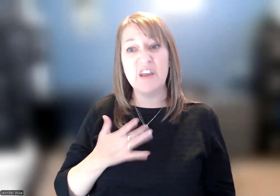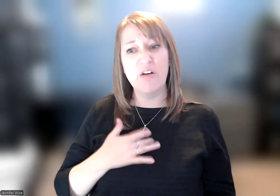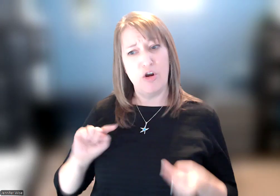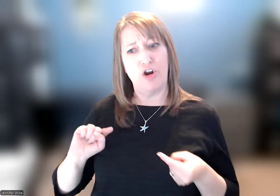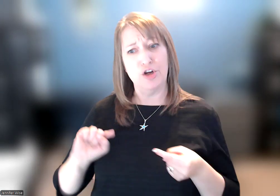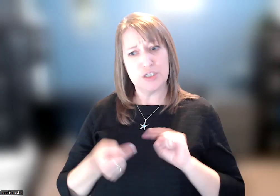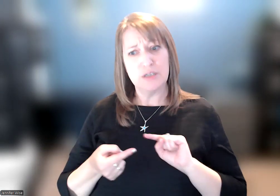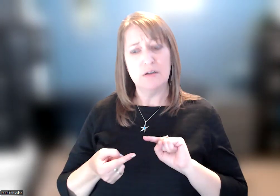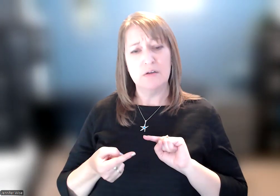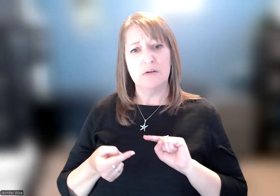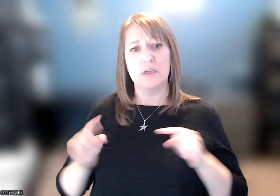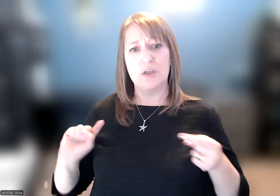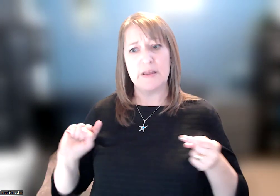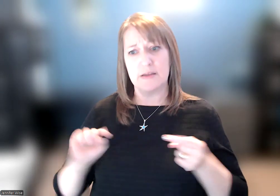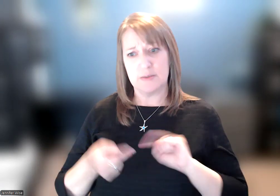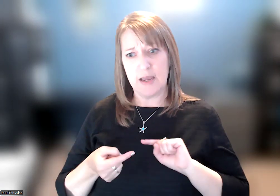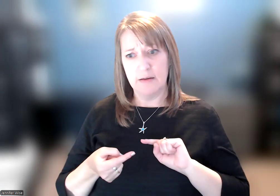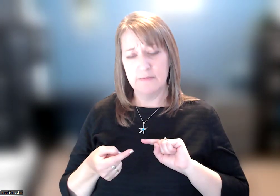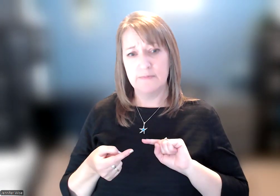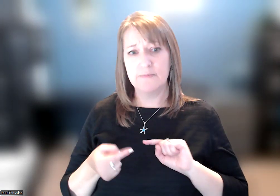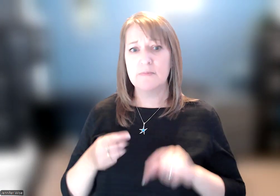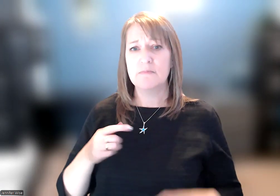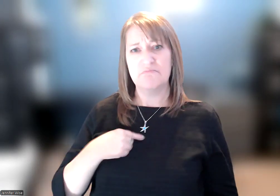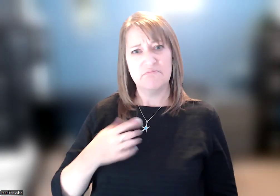feel hurt, it'll be this way.